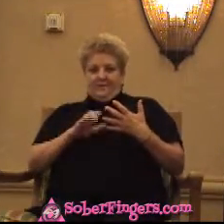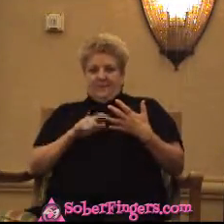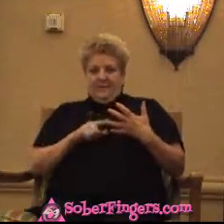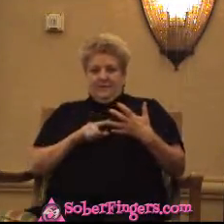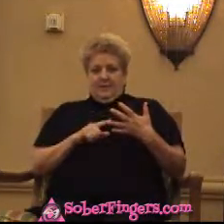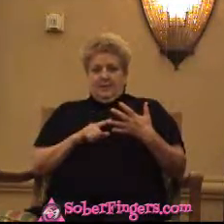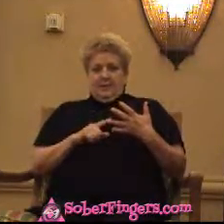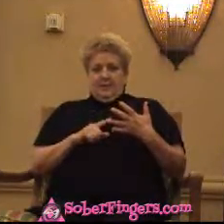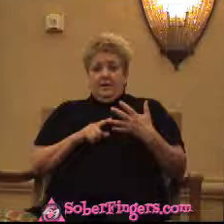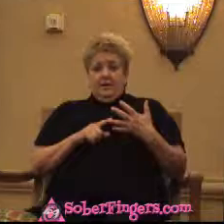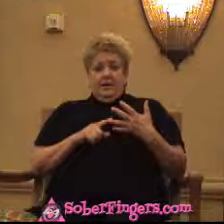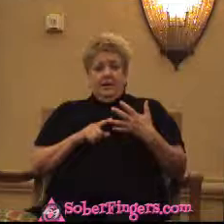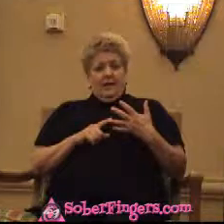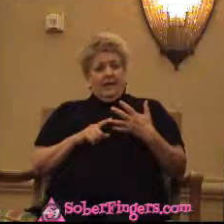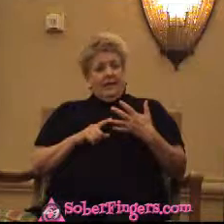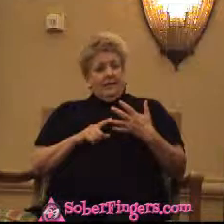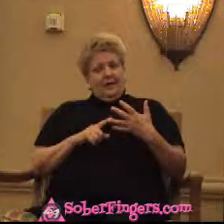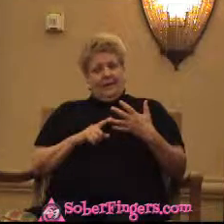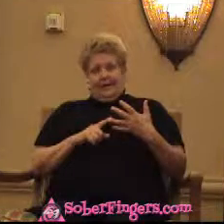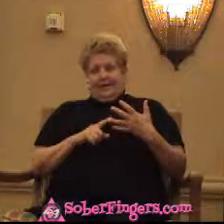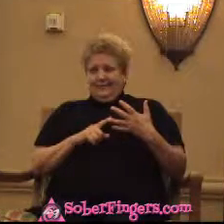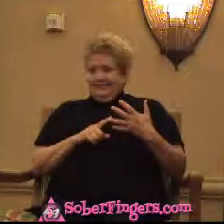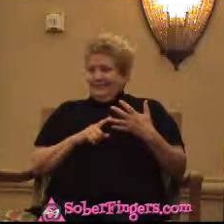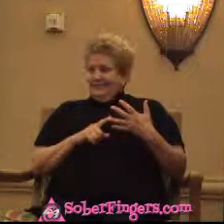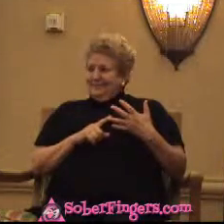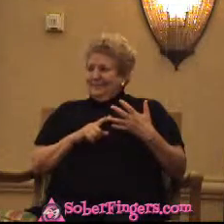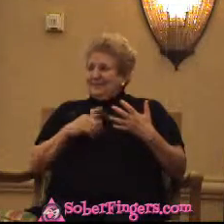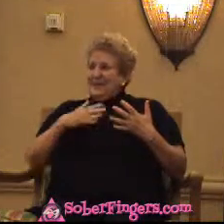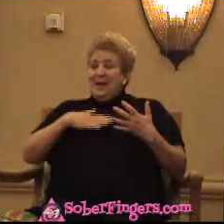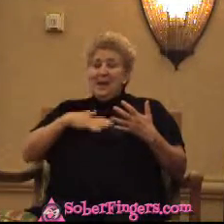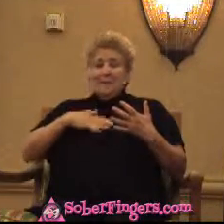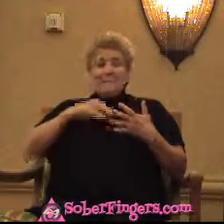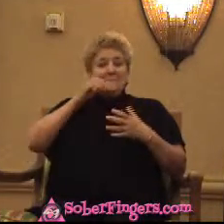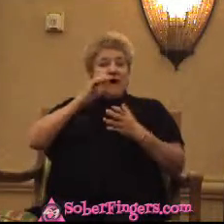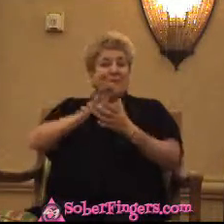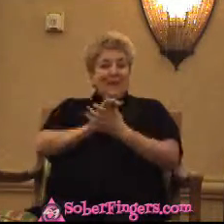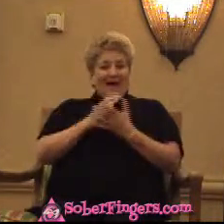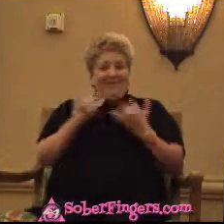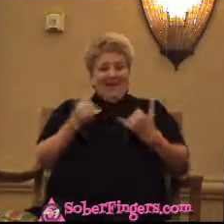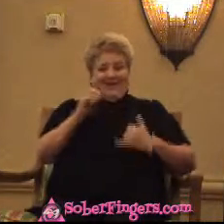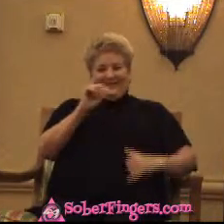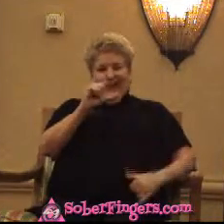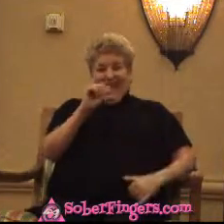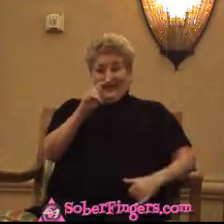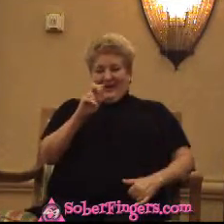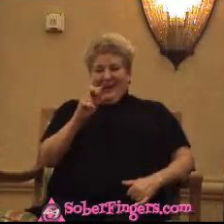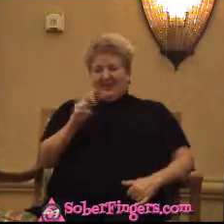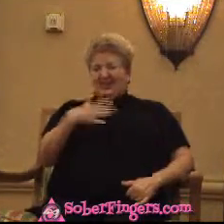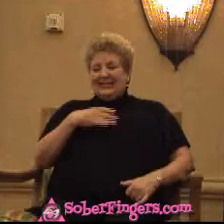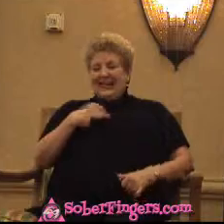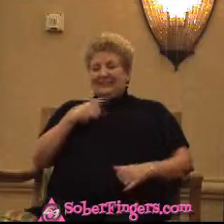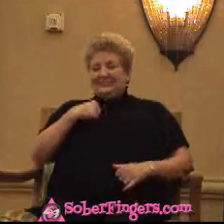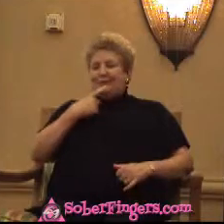And, you know, my Al-Anon wife likes me to tell this story. I'm really actually embarrassed to tell